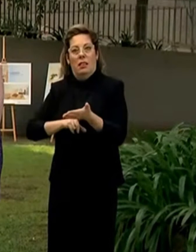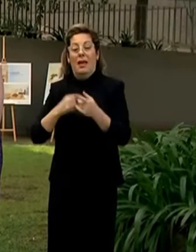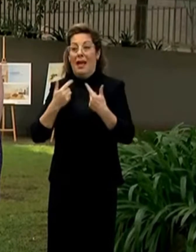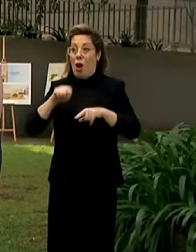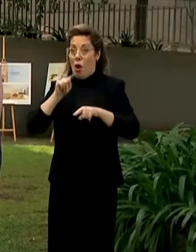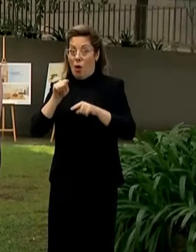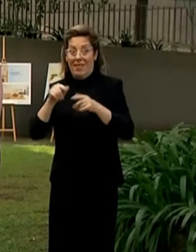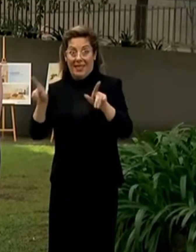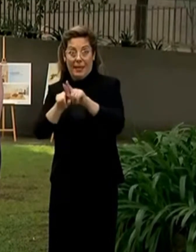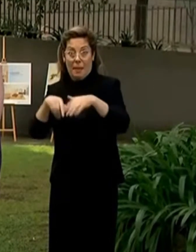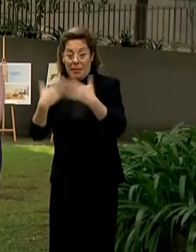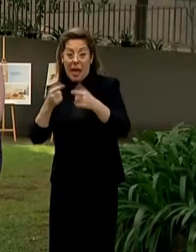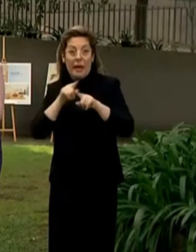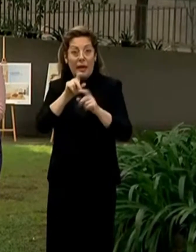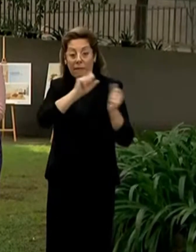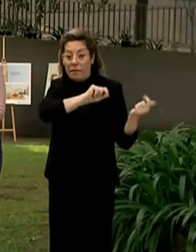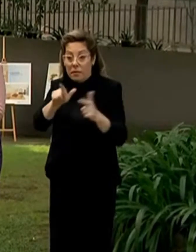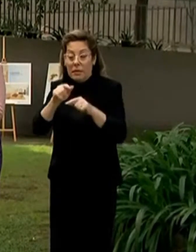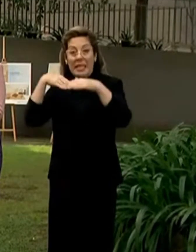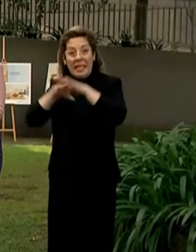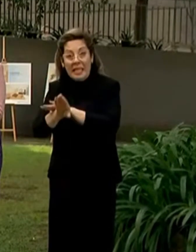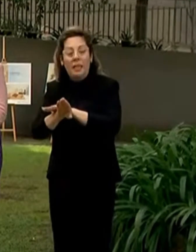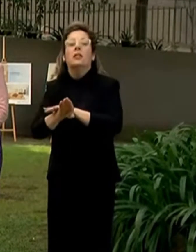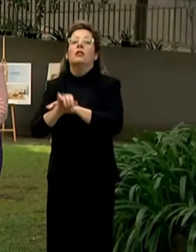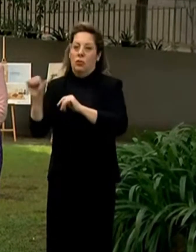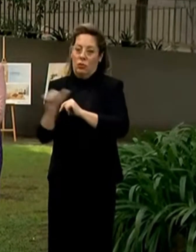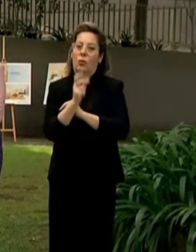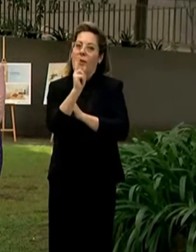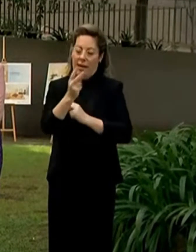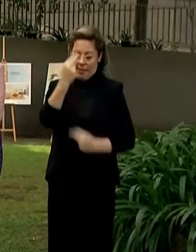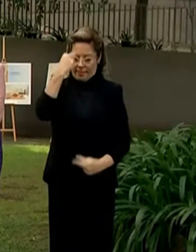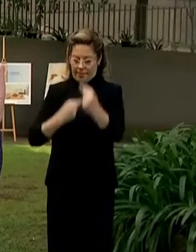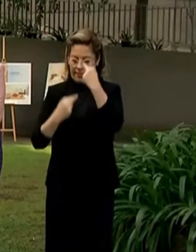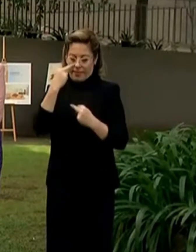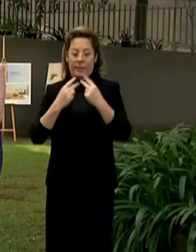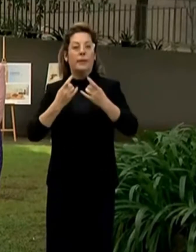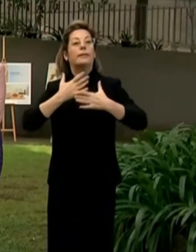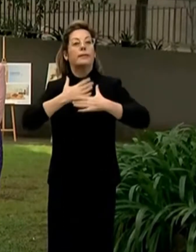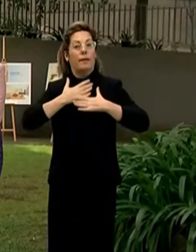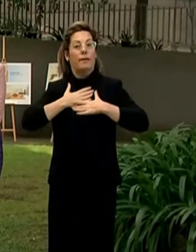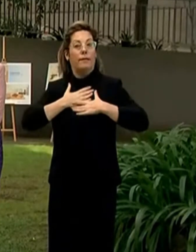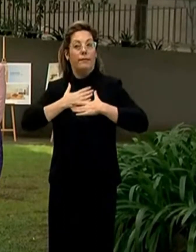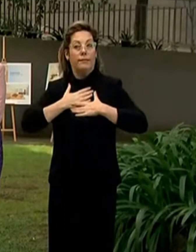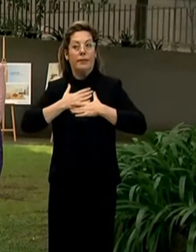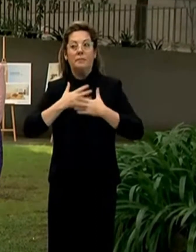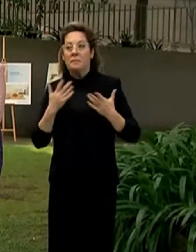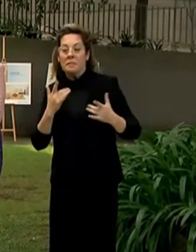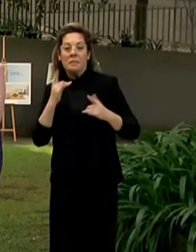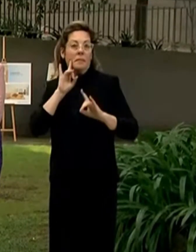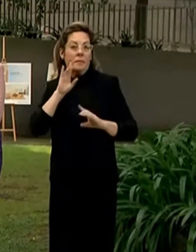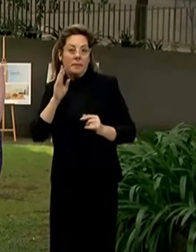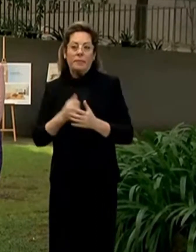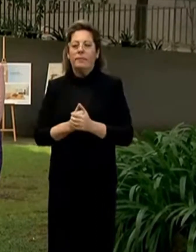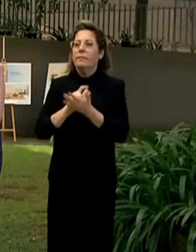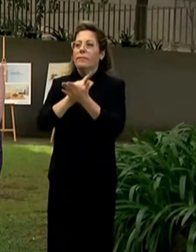develop, should immediately self-isolate and present themselves for testing. happy to take any other questions